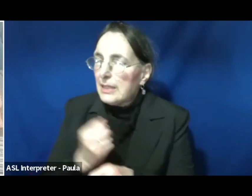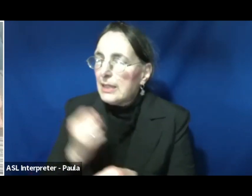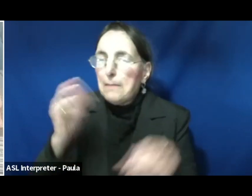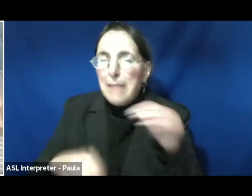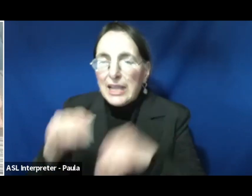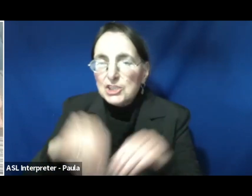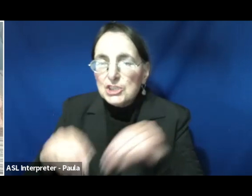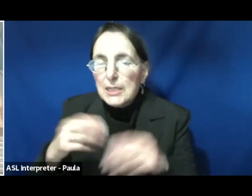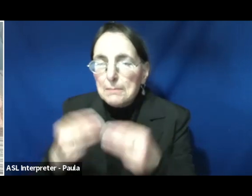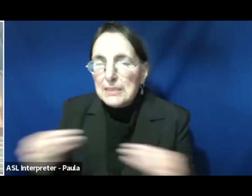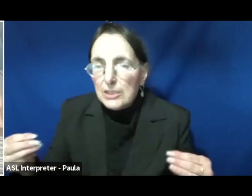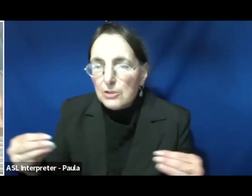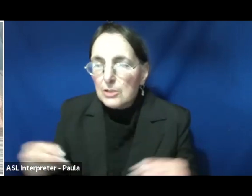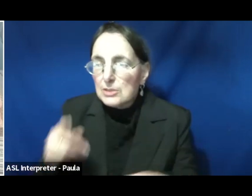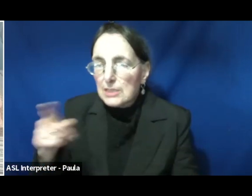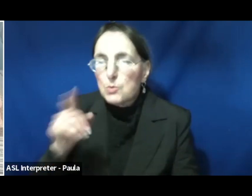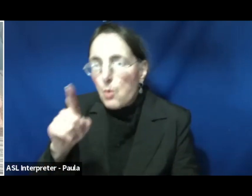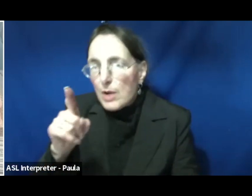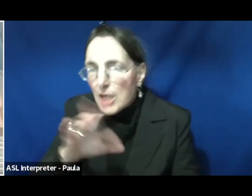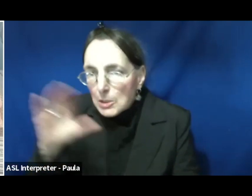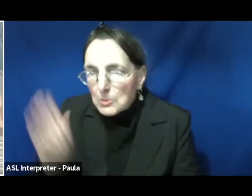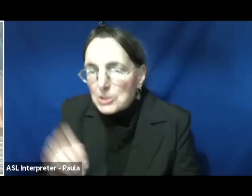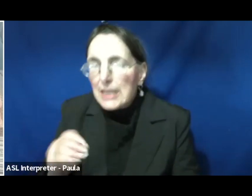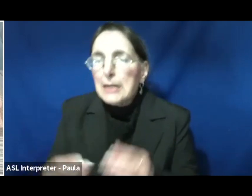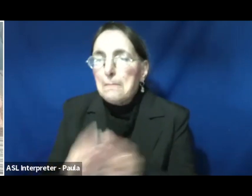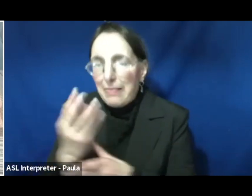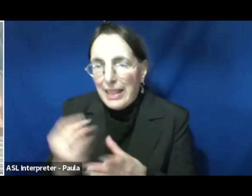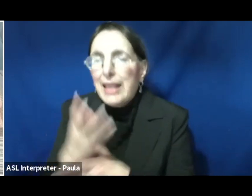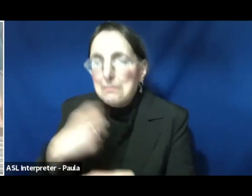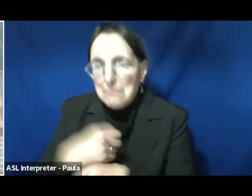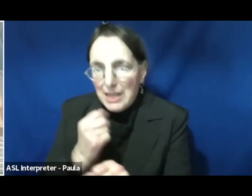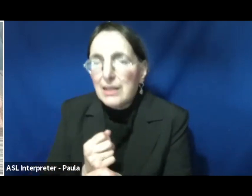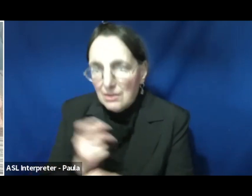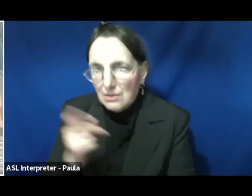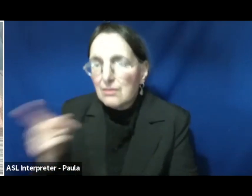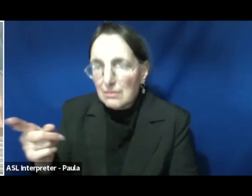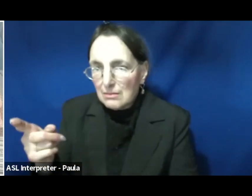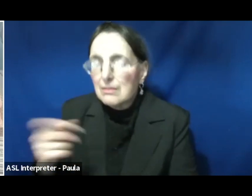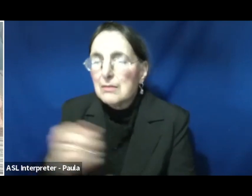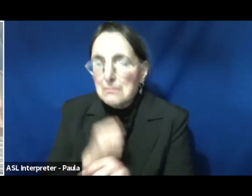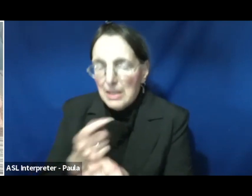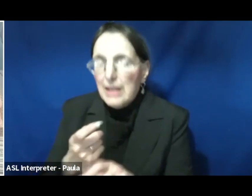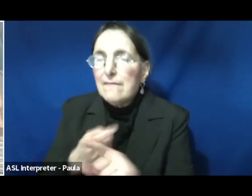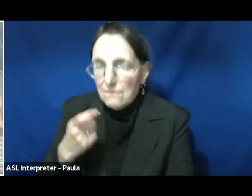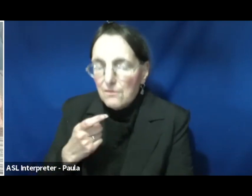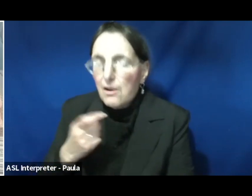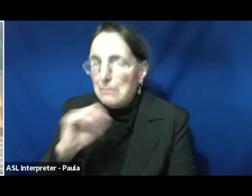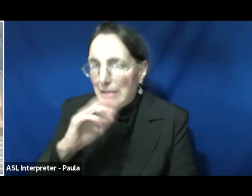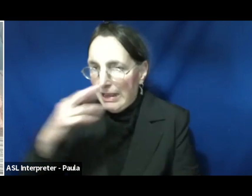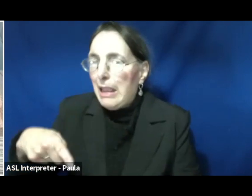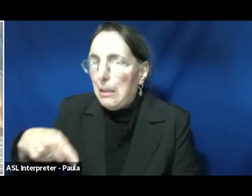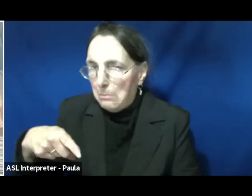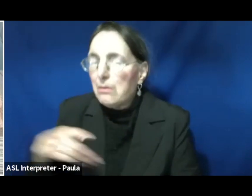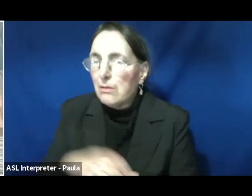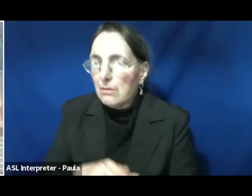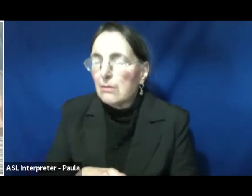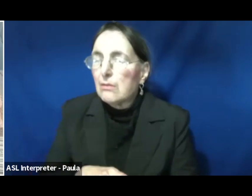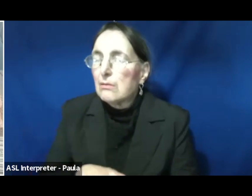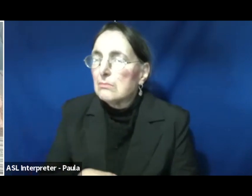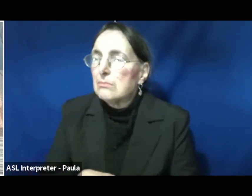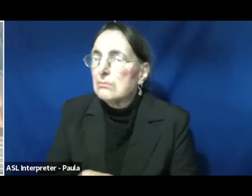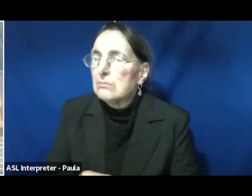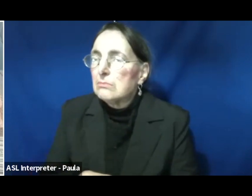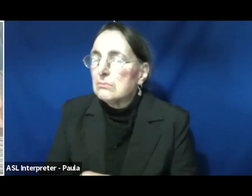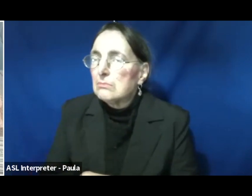is 100% plant-based. Okay, we're using hemp hurd that are decodicated, and the binding agent is